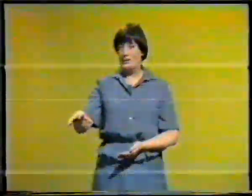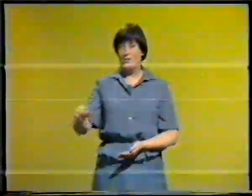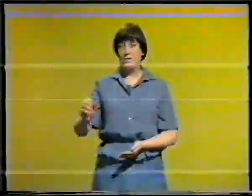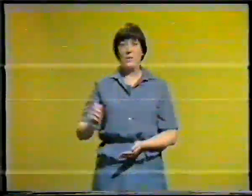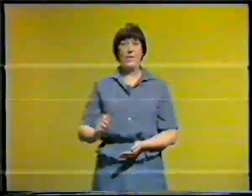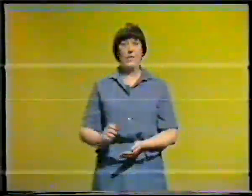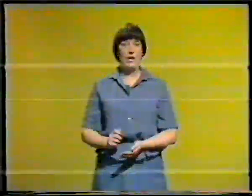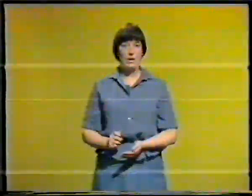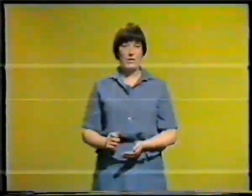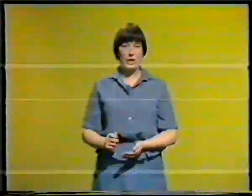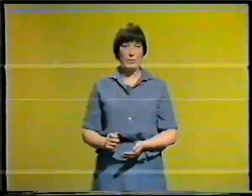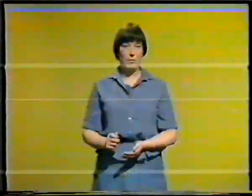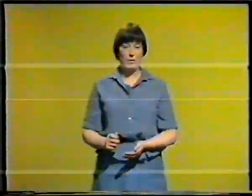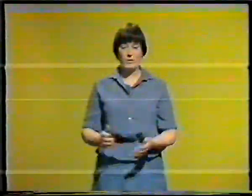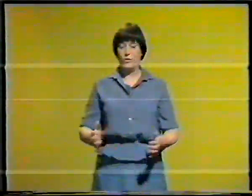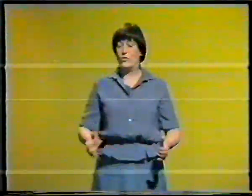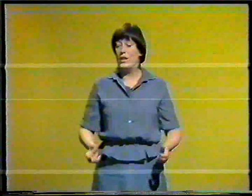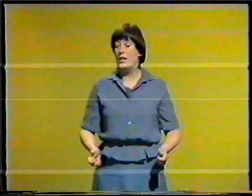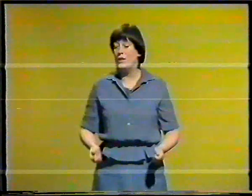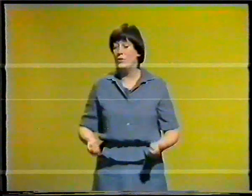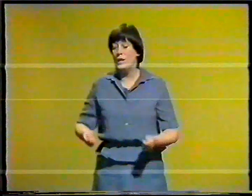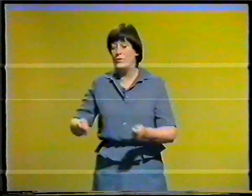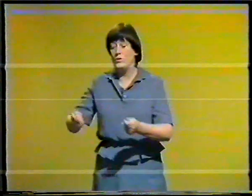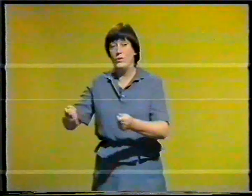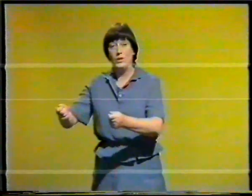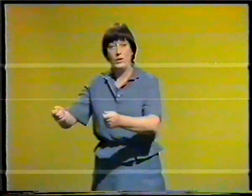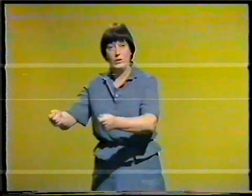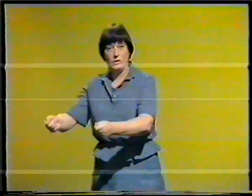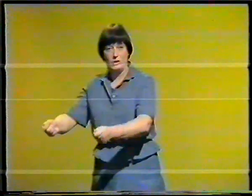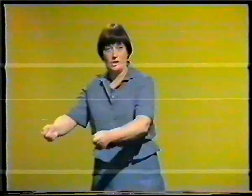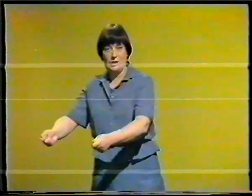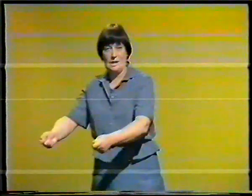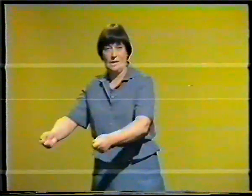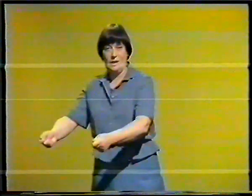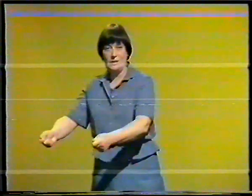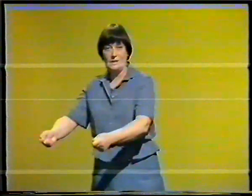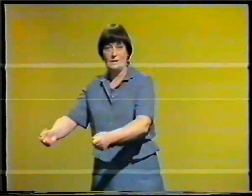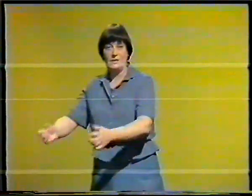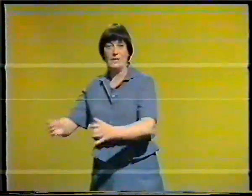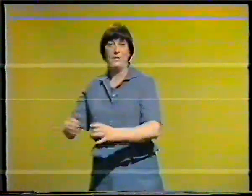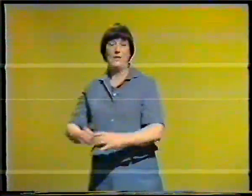it's something large, like a box or a tray, then you'll have to show it like that.